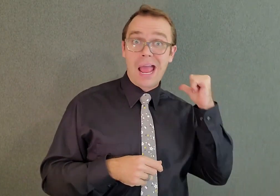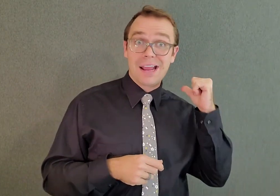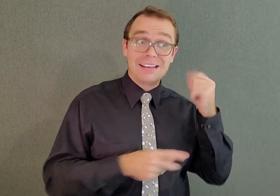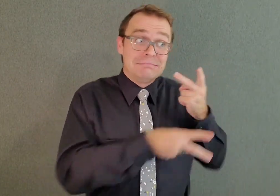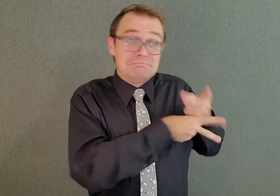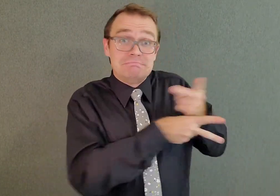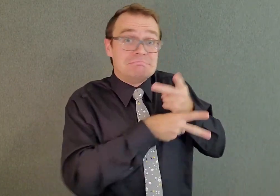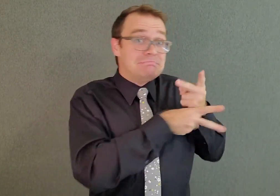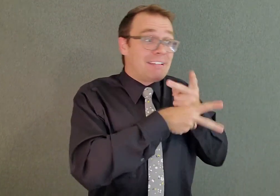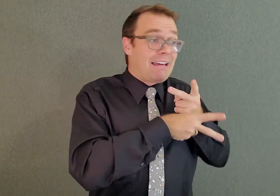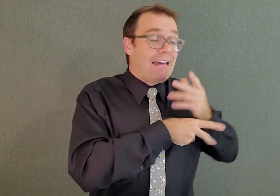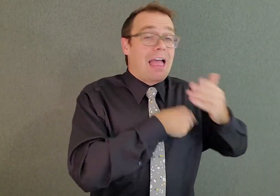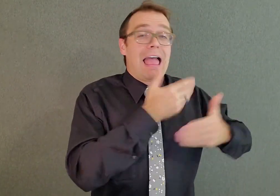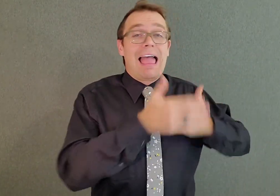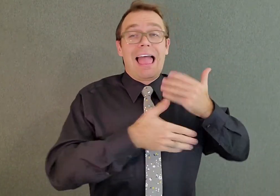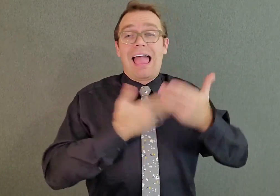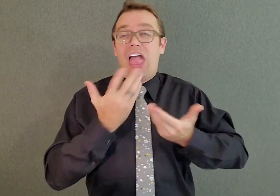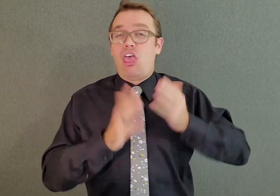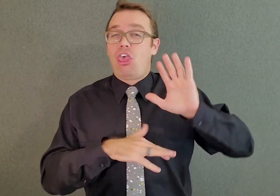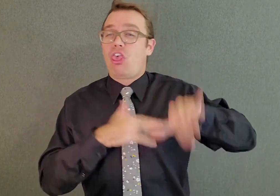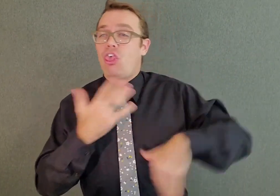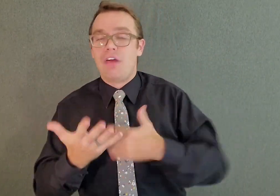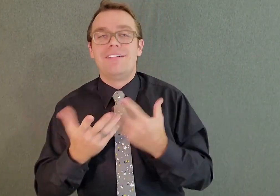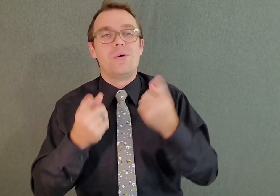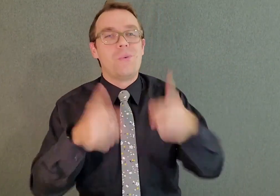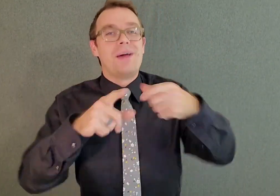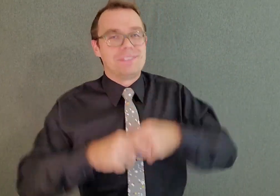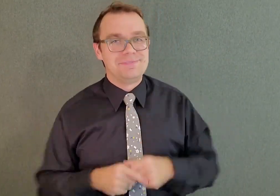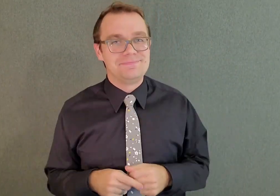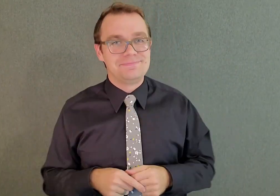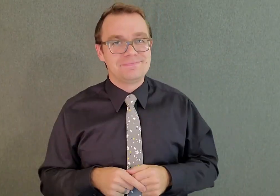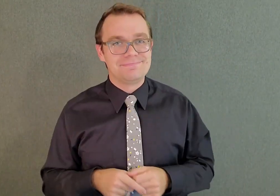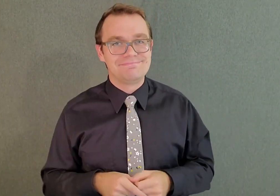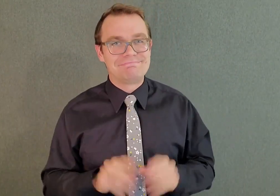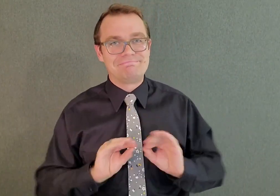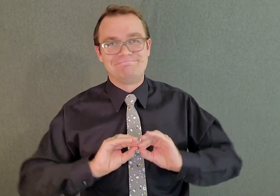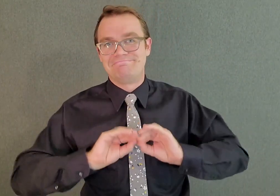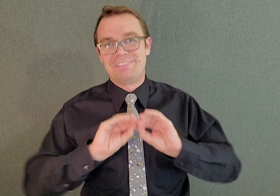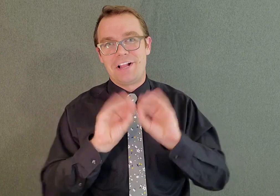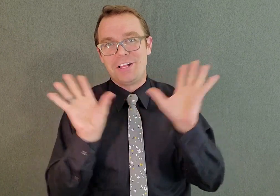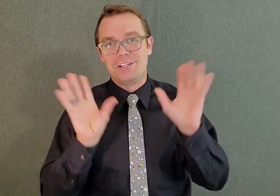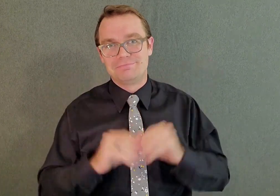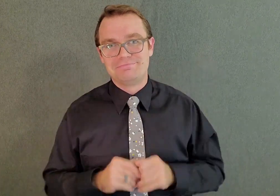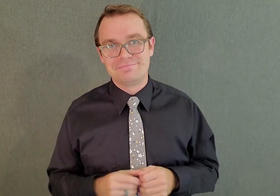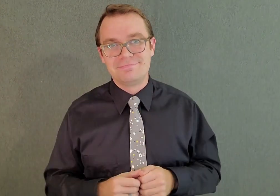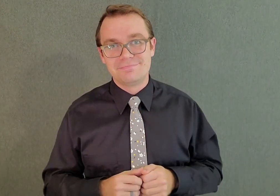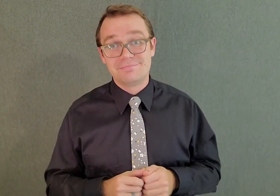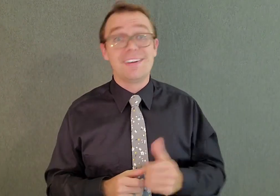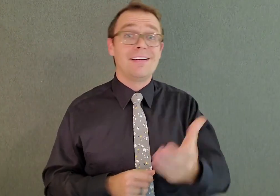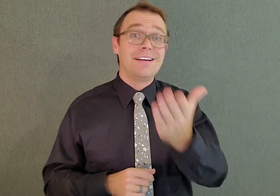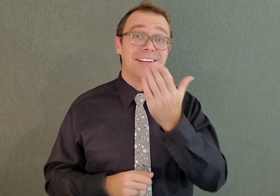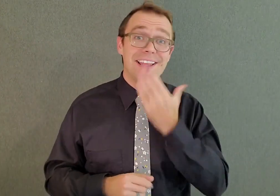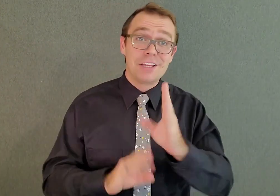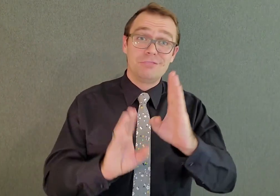of our spine, which houses the master system of the body? I think the answer is clear. I want to thank you